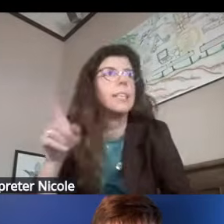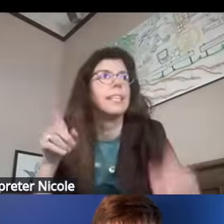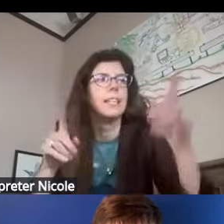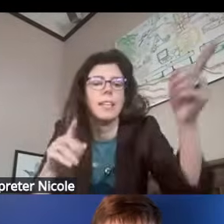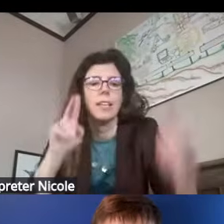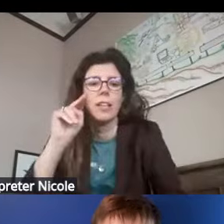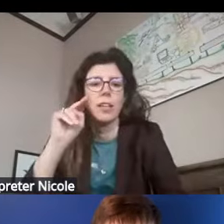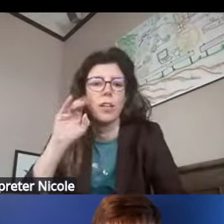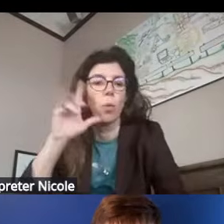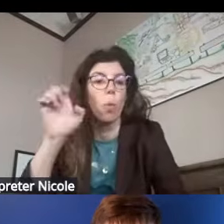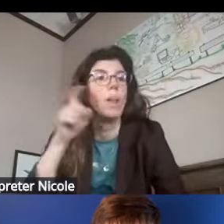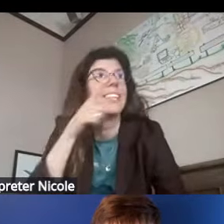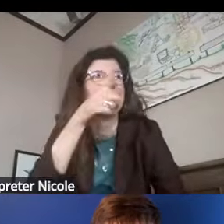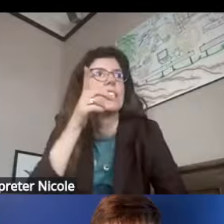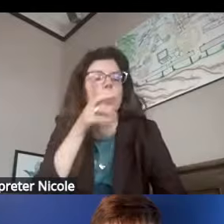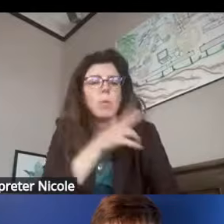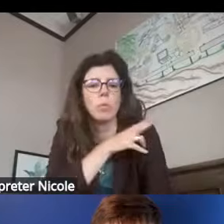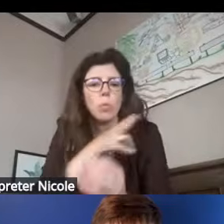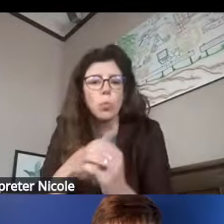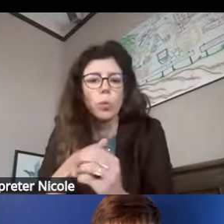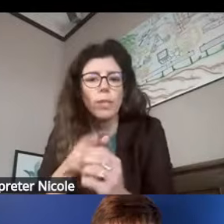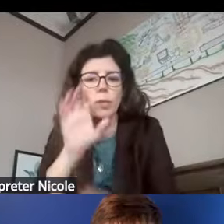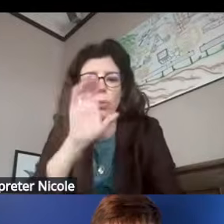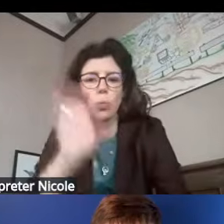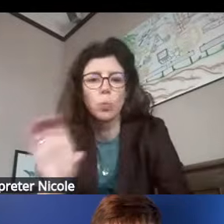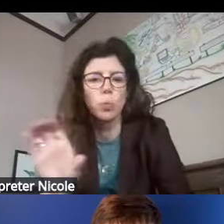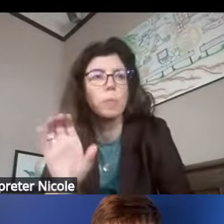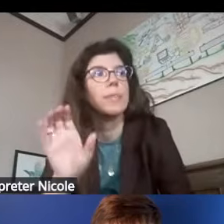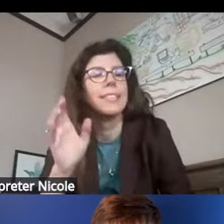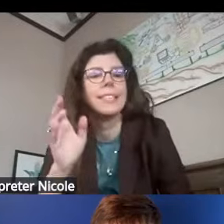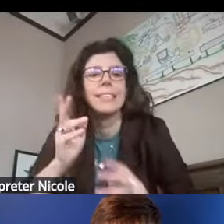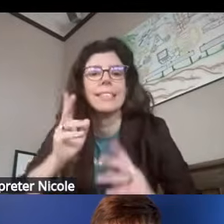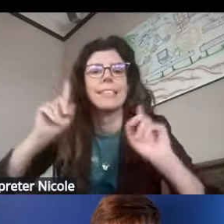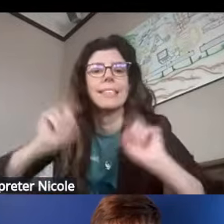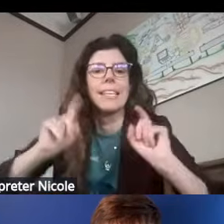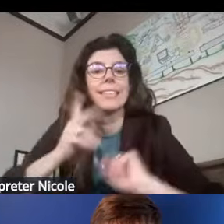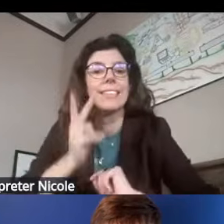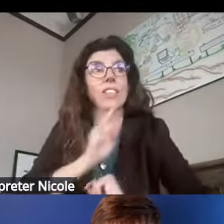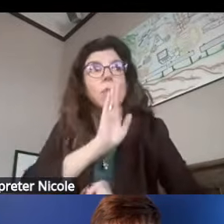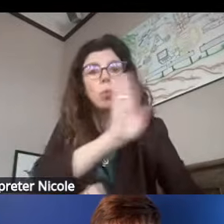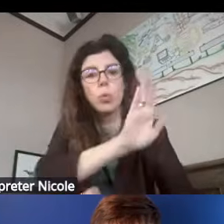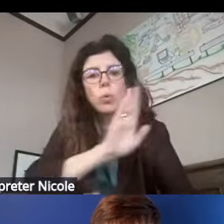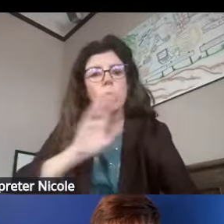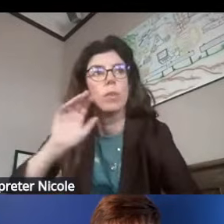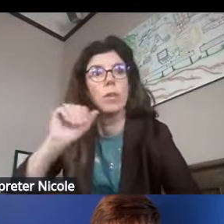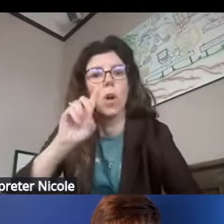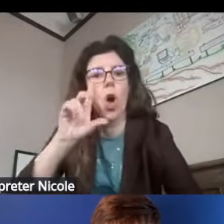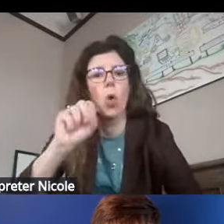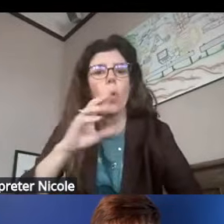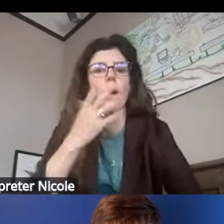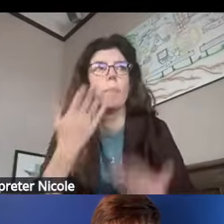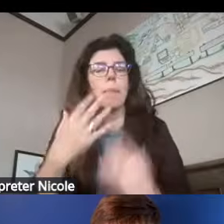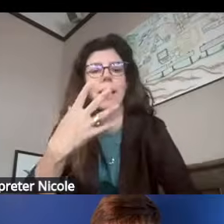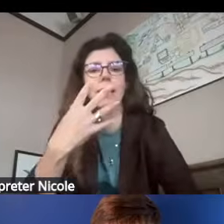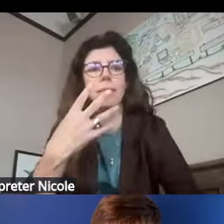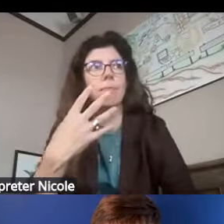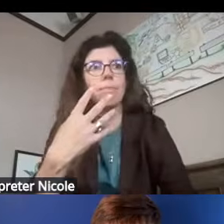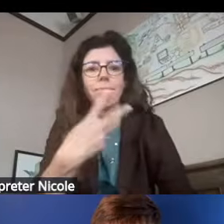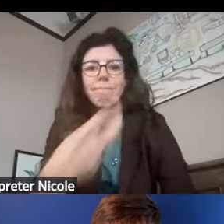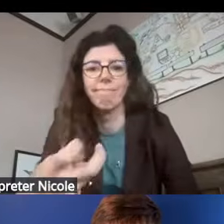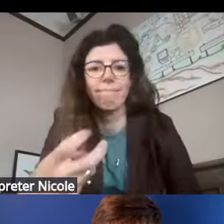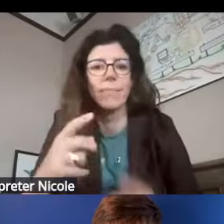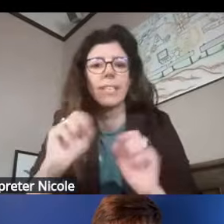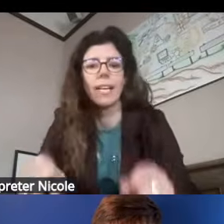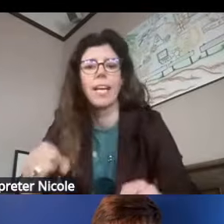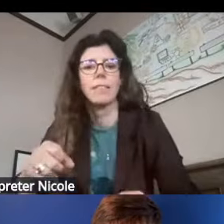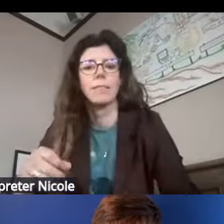The alternate I would have is that as many people as possible would then join the meeting, and if those microphones are then functional, in order